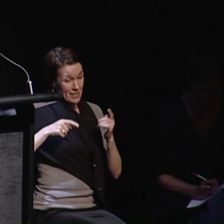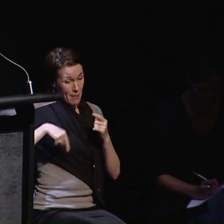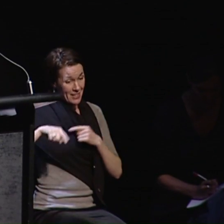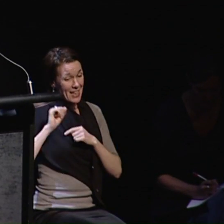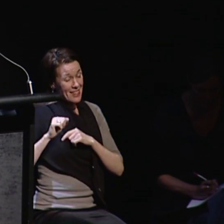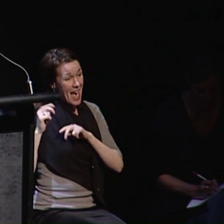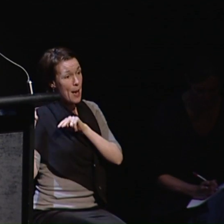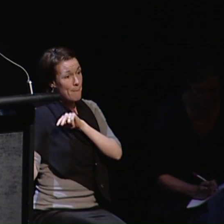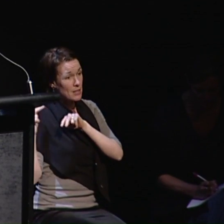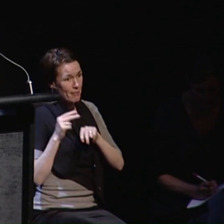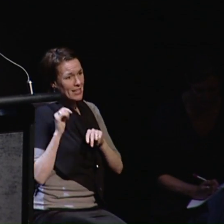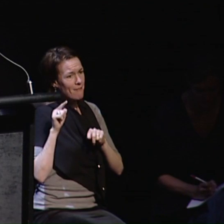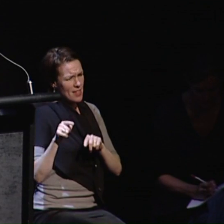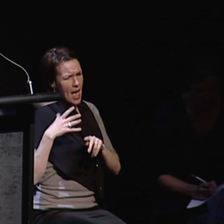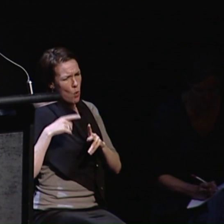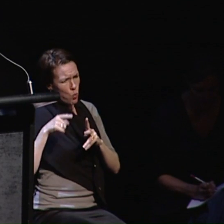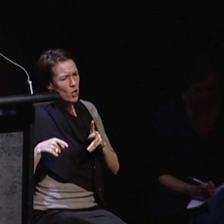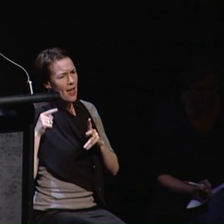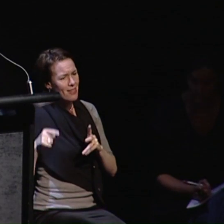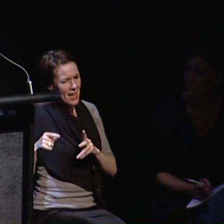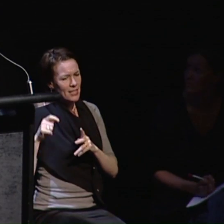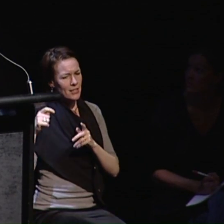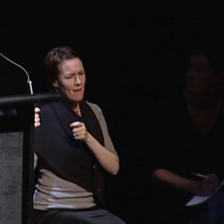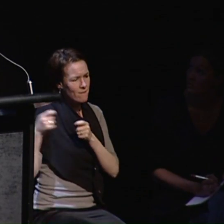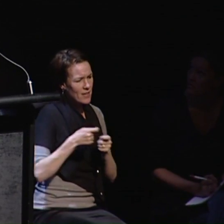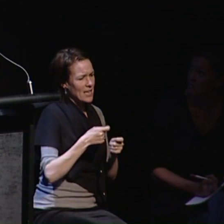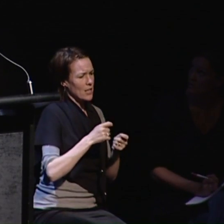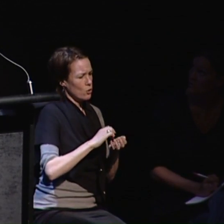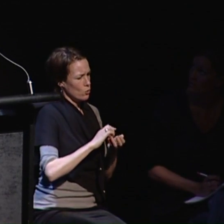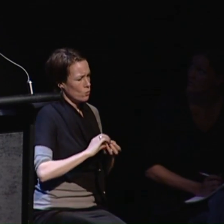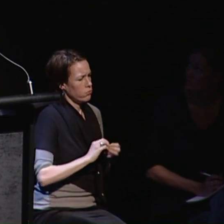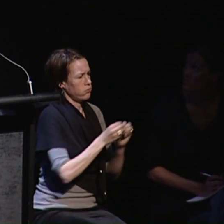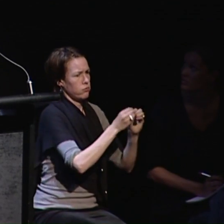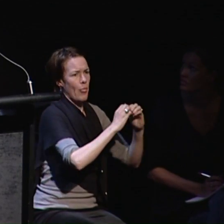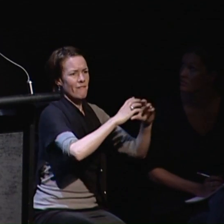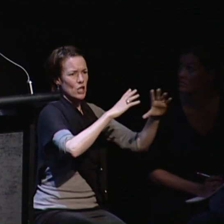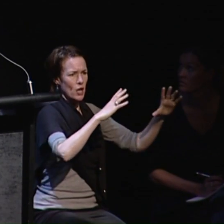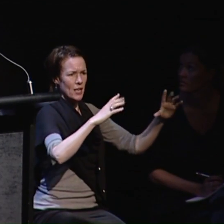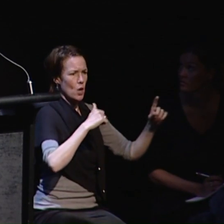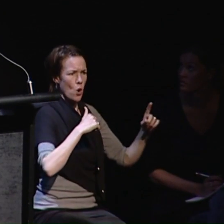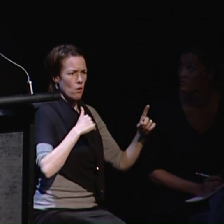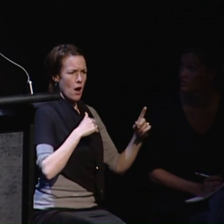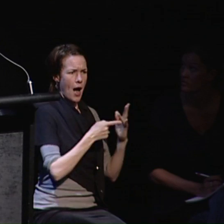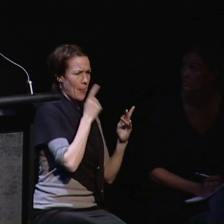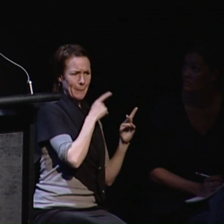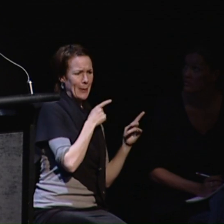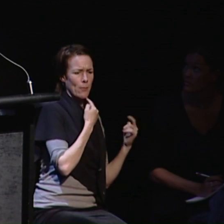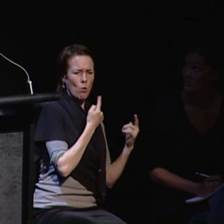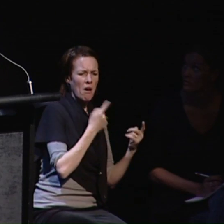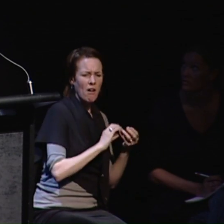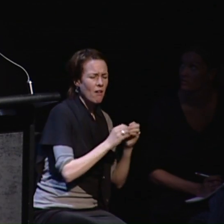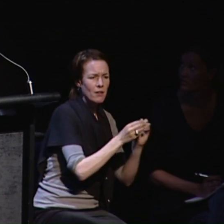to define the vision of what being included is. And that we would also understand that people